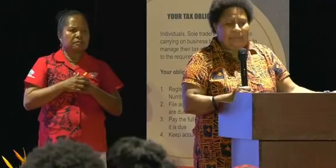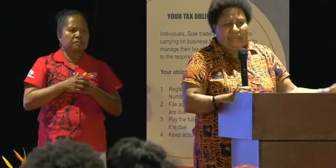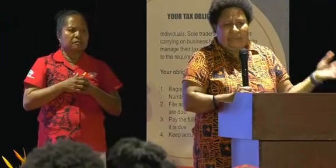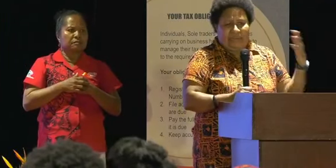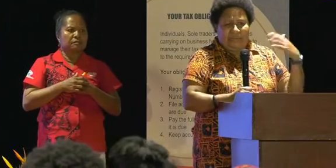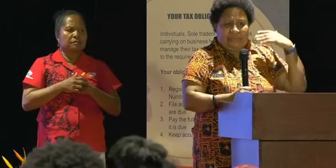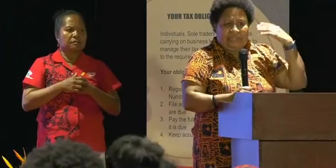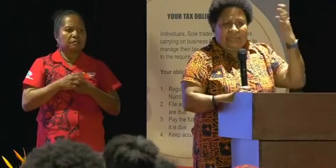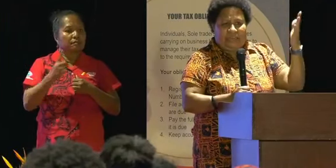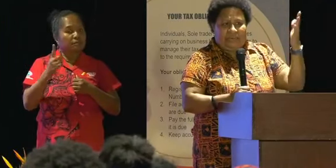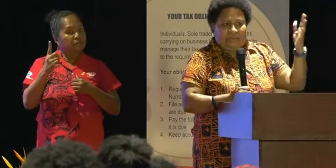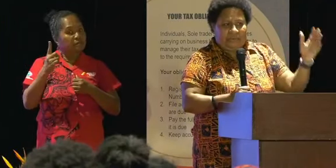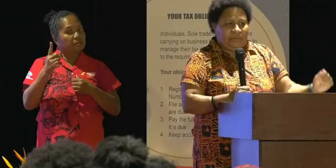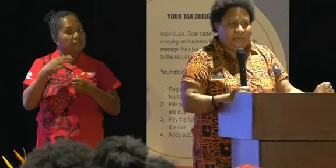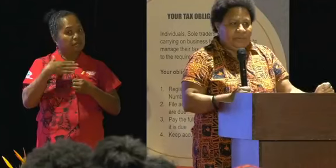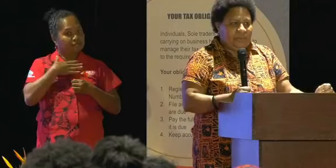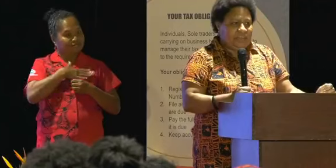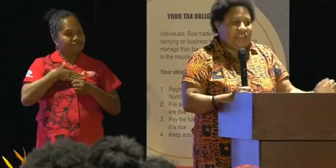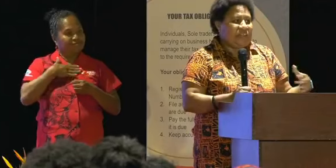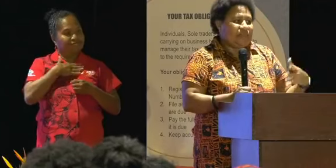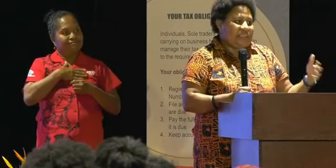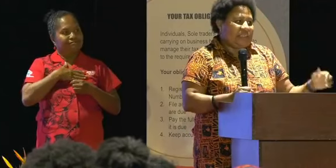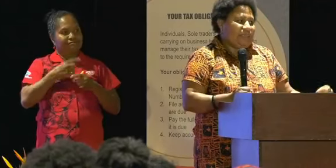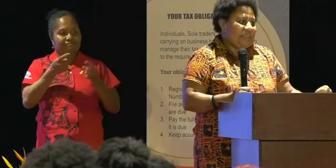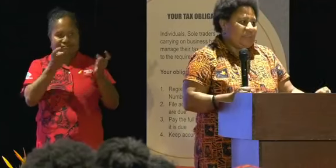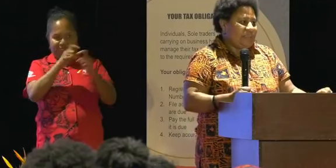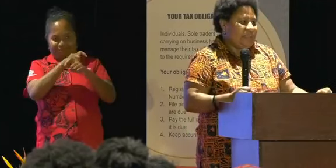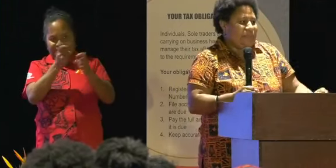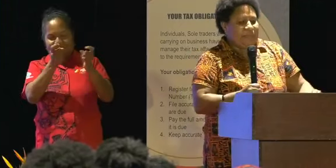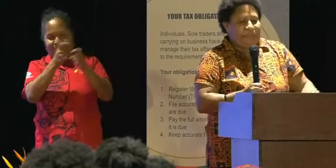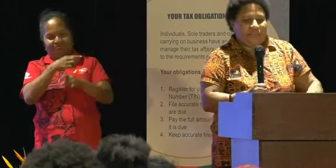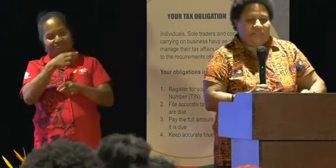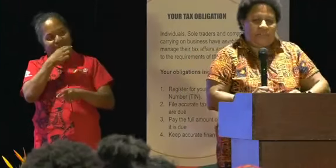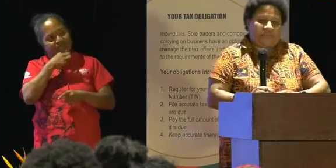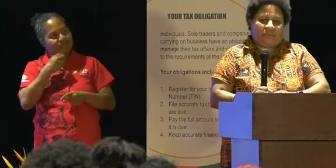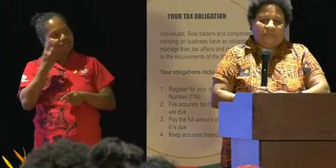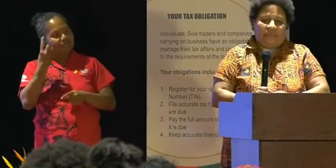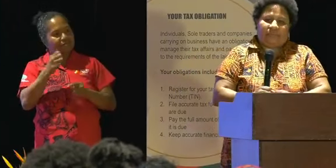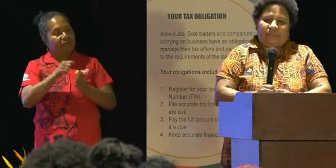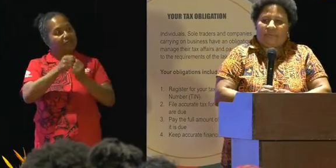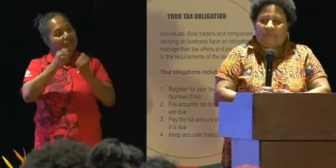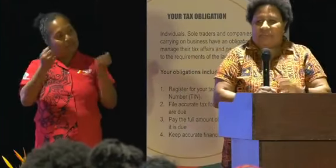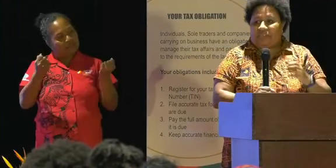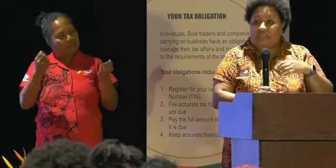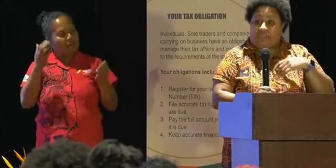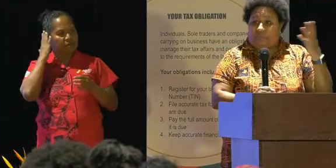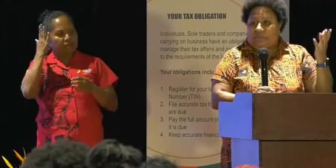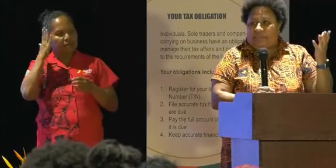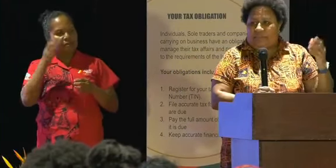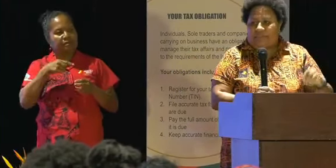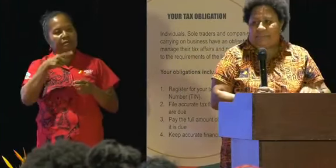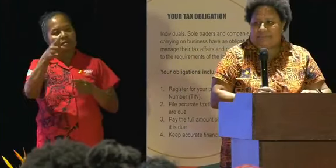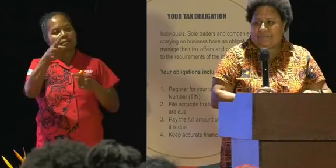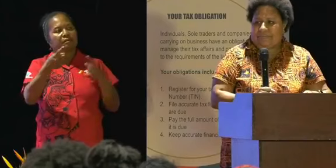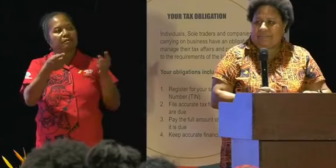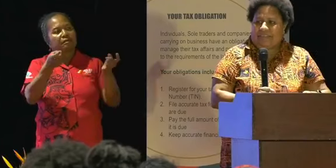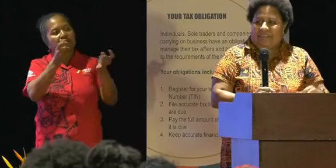And one plan man, I'm so like lo change him or something. So time I'm graduate to school, I'm to me but wanna change him